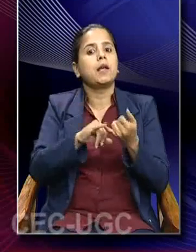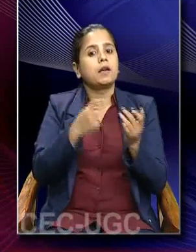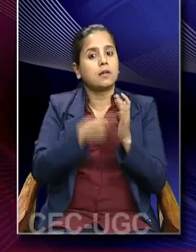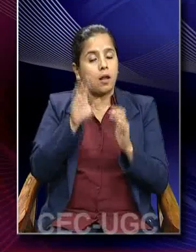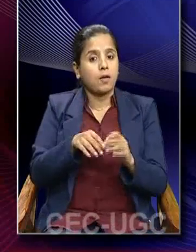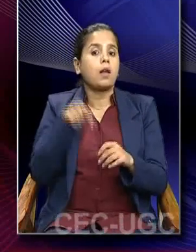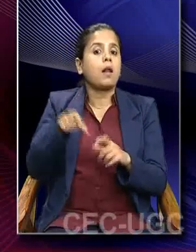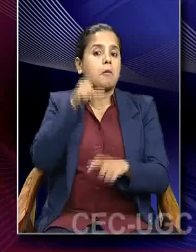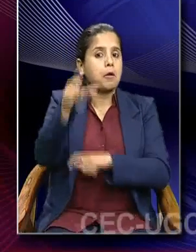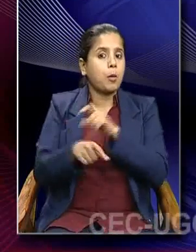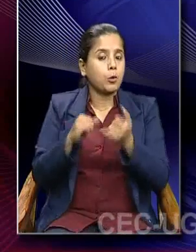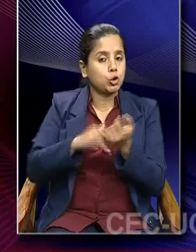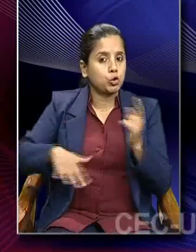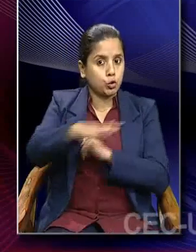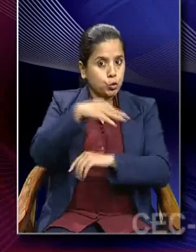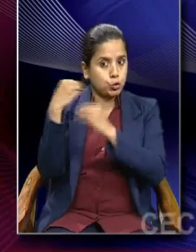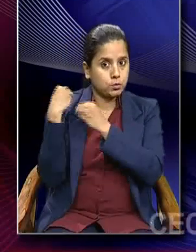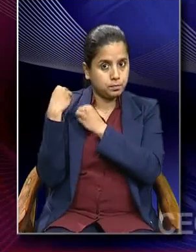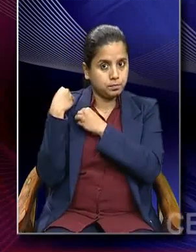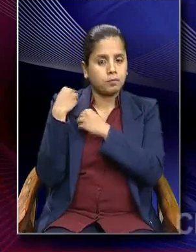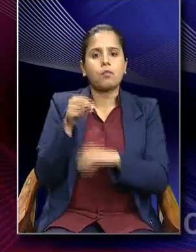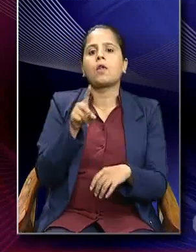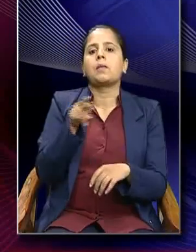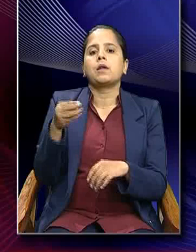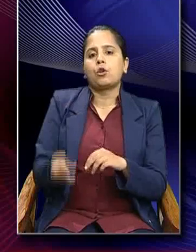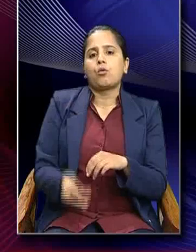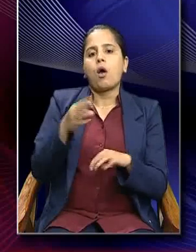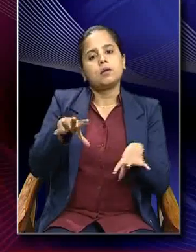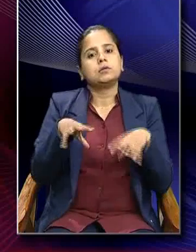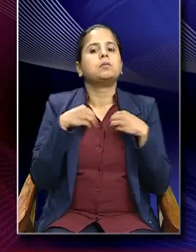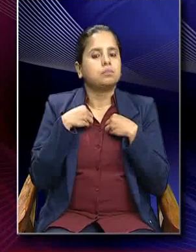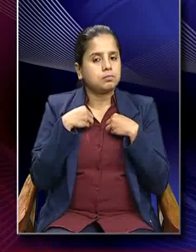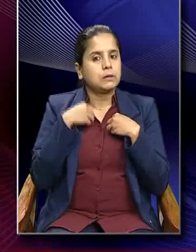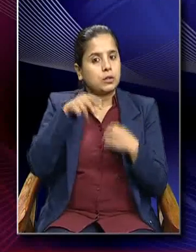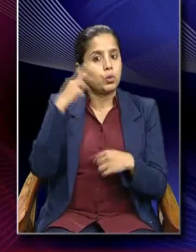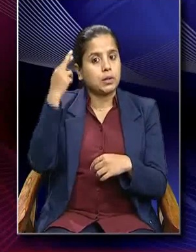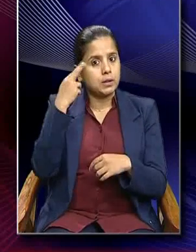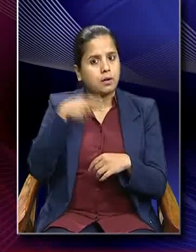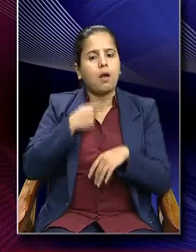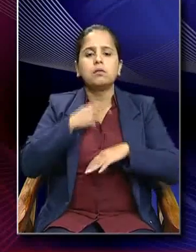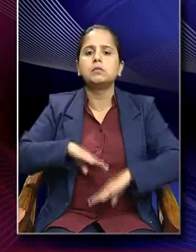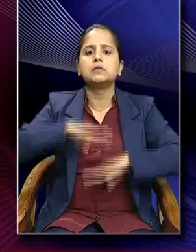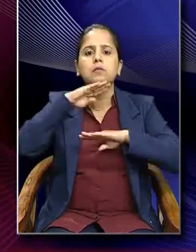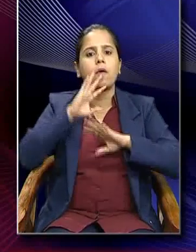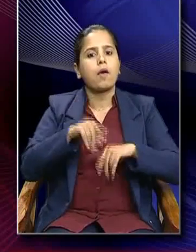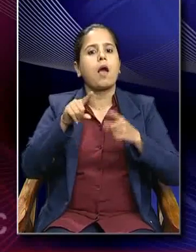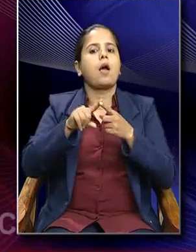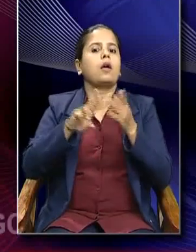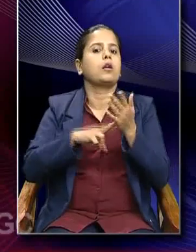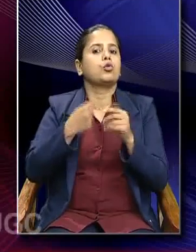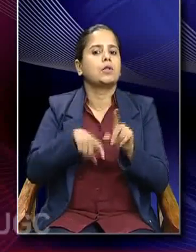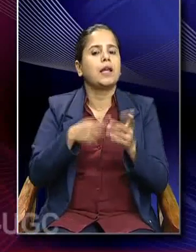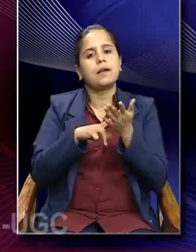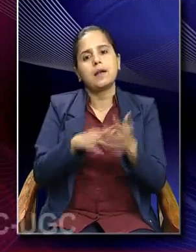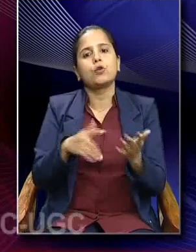corporate social responsibility, is considered more acceptable, and therefore it satisfies energy system or energy